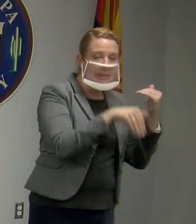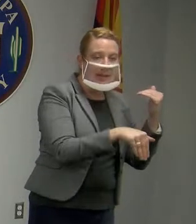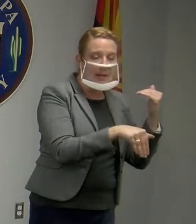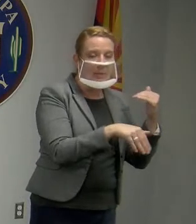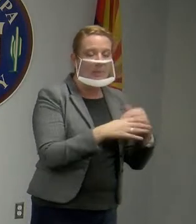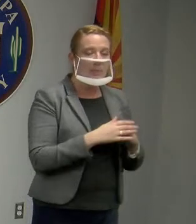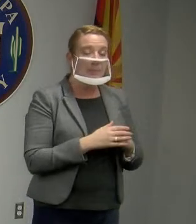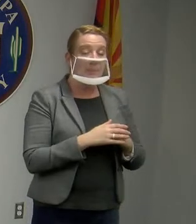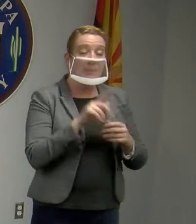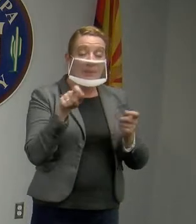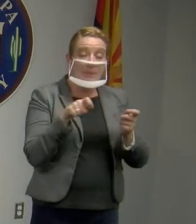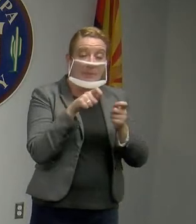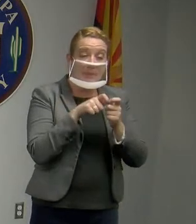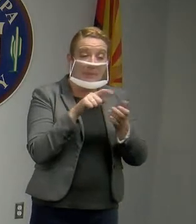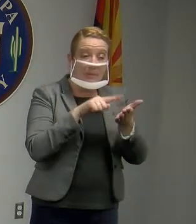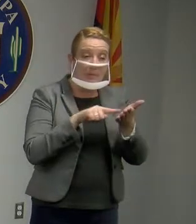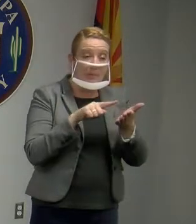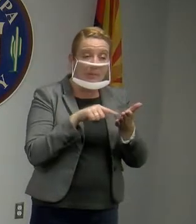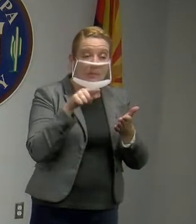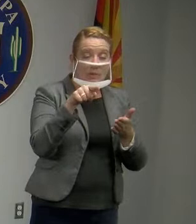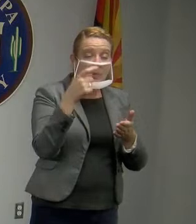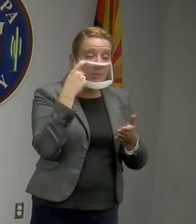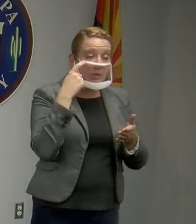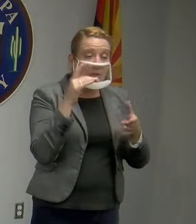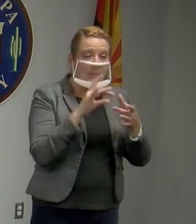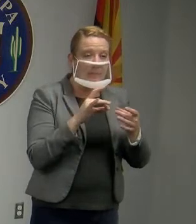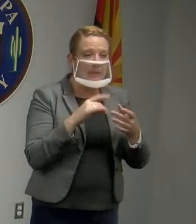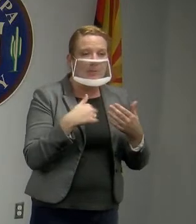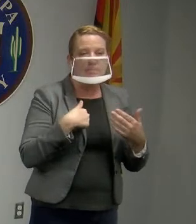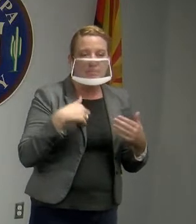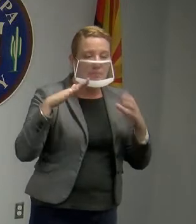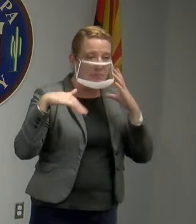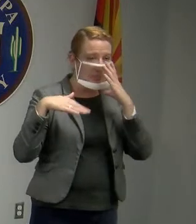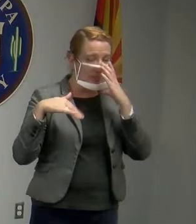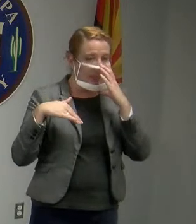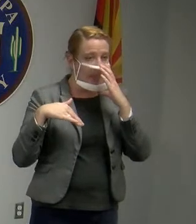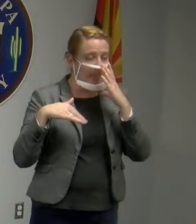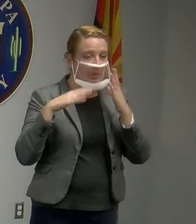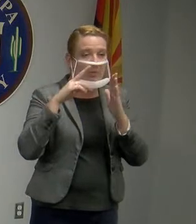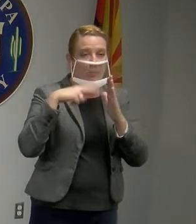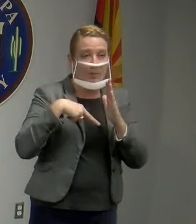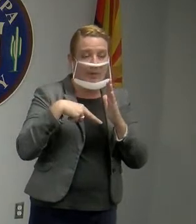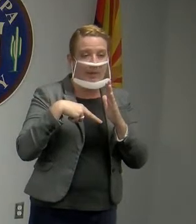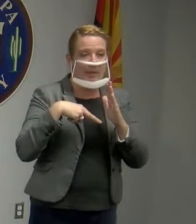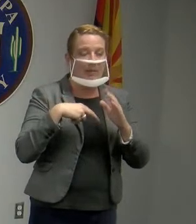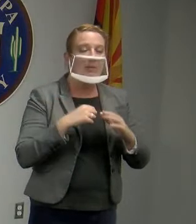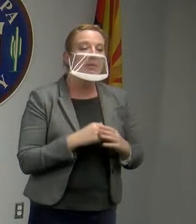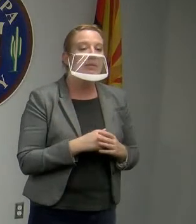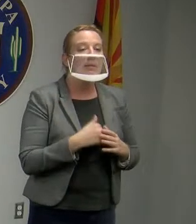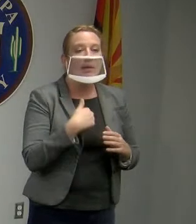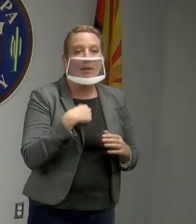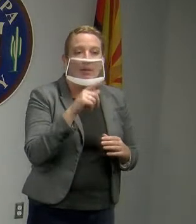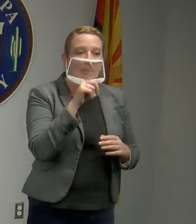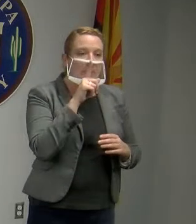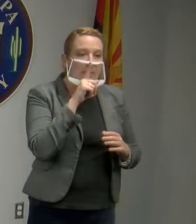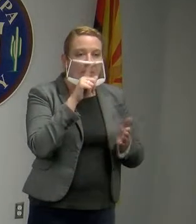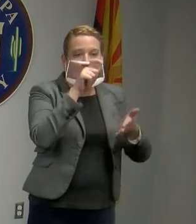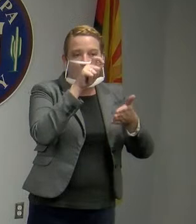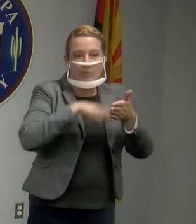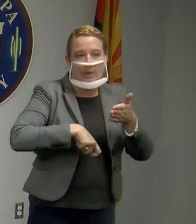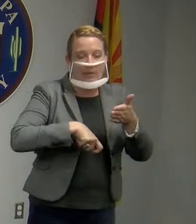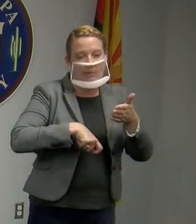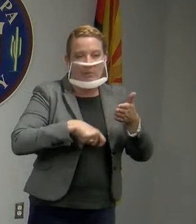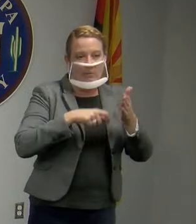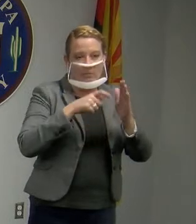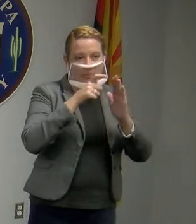specific study that you referred to, simply because I haven't read it in full, and I'm certainly not one of the co-authors.